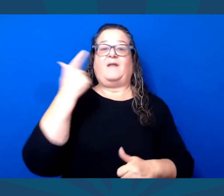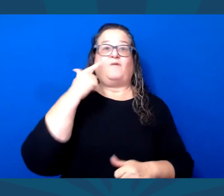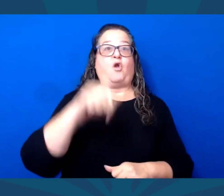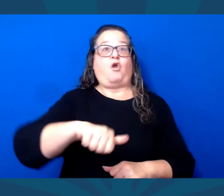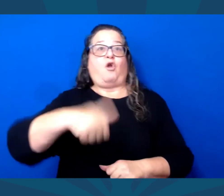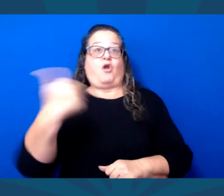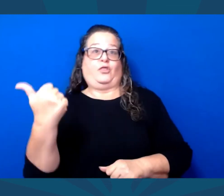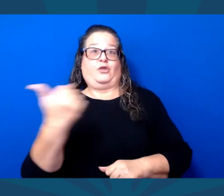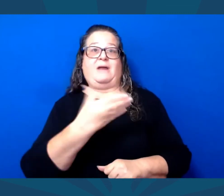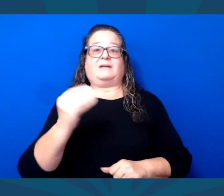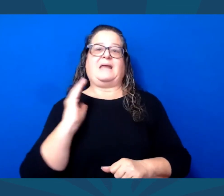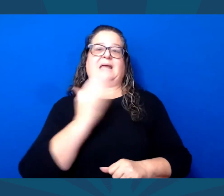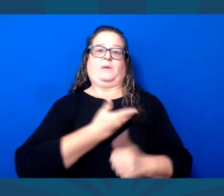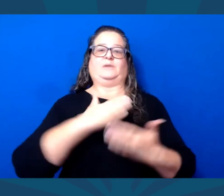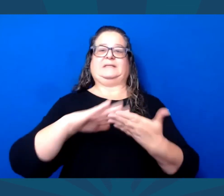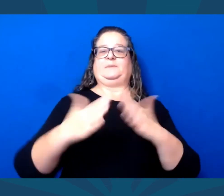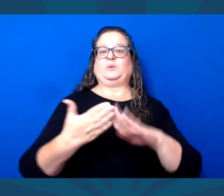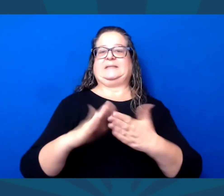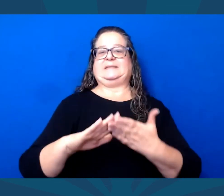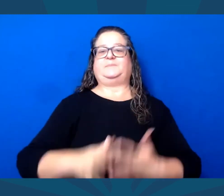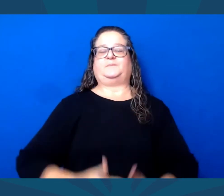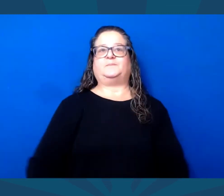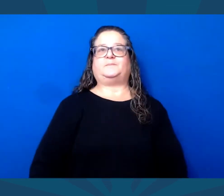others and our community.